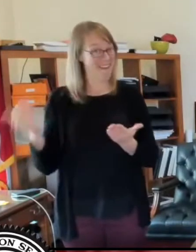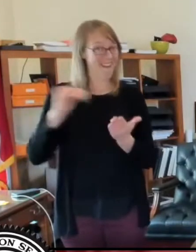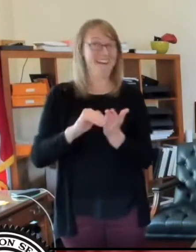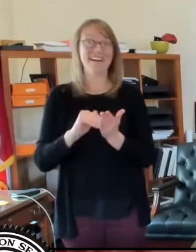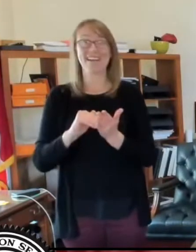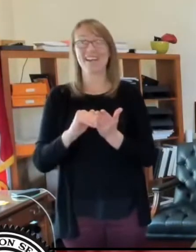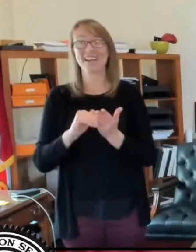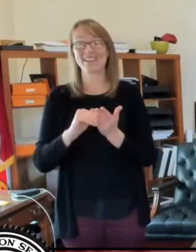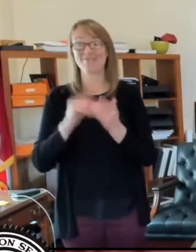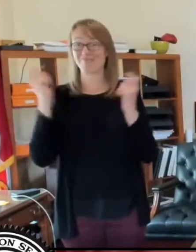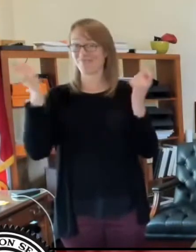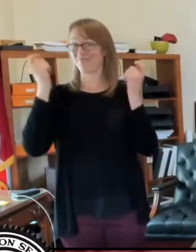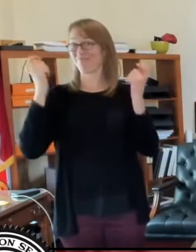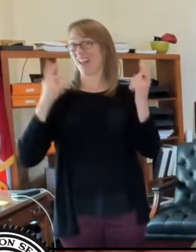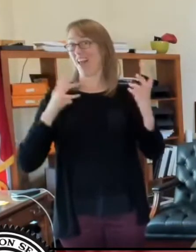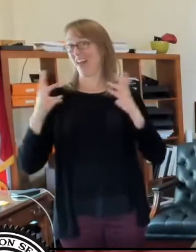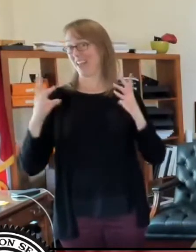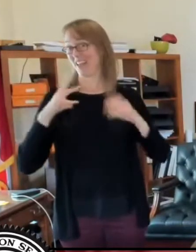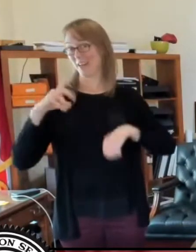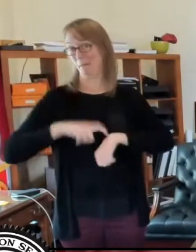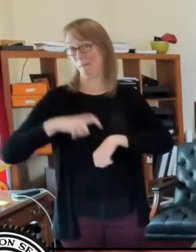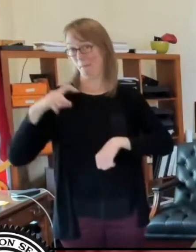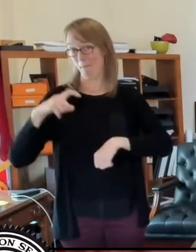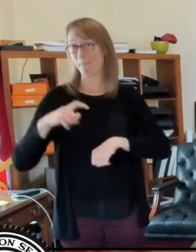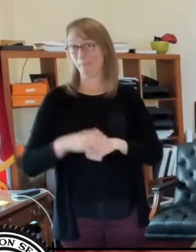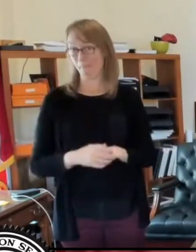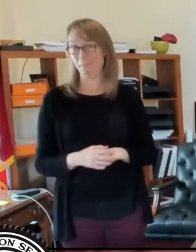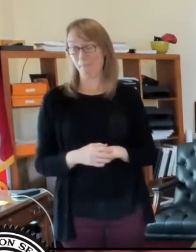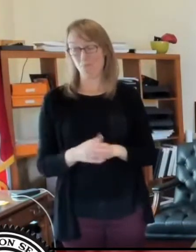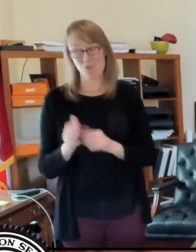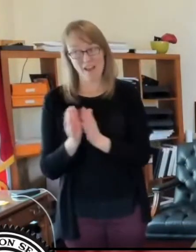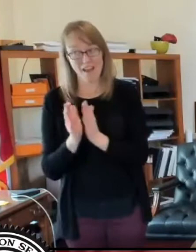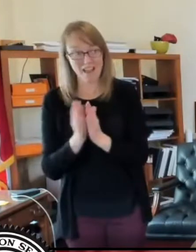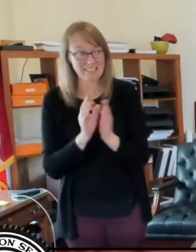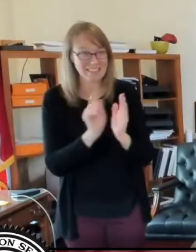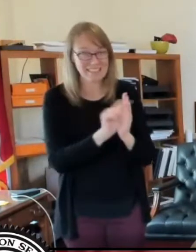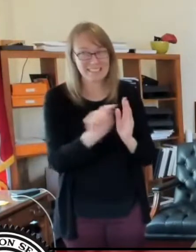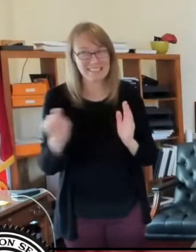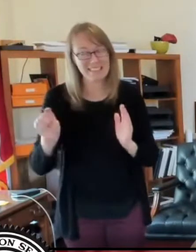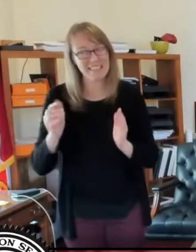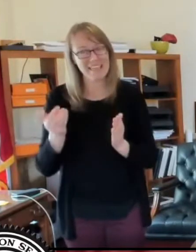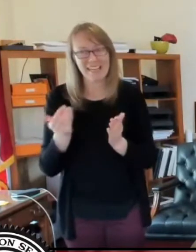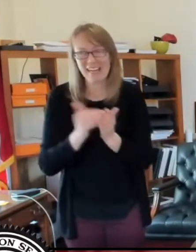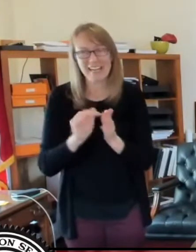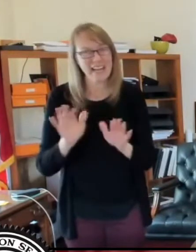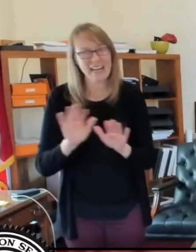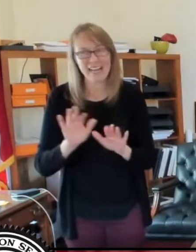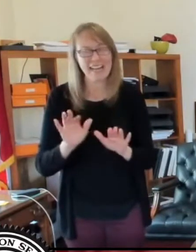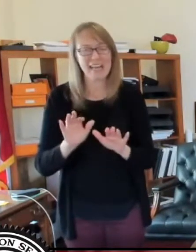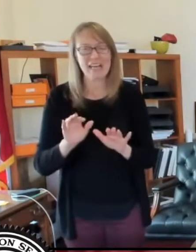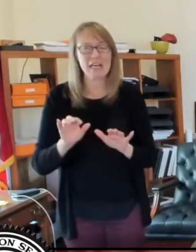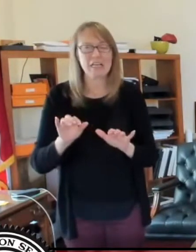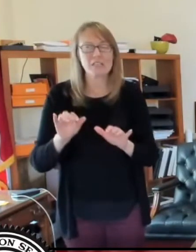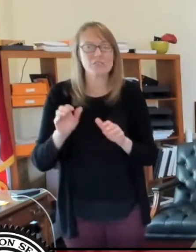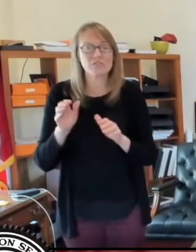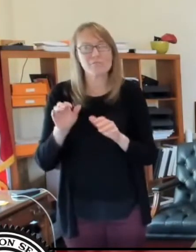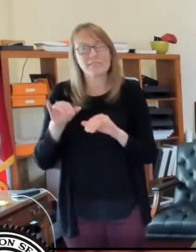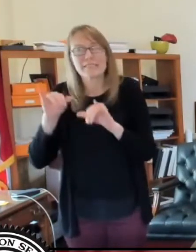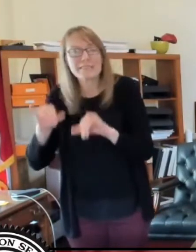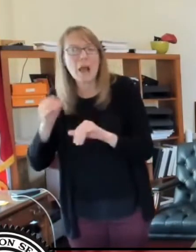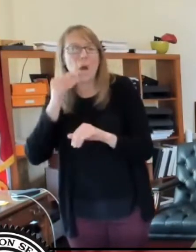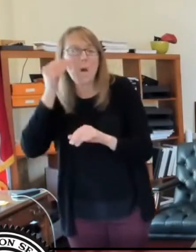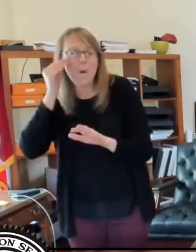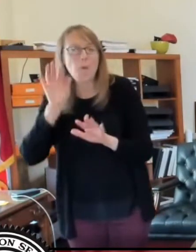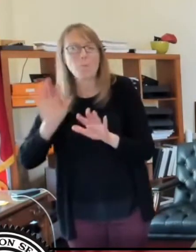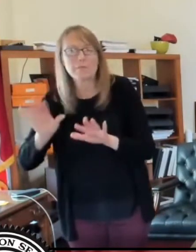going to be asking people again to keep their groups small. So it will begin hitting towards the end of